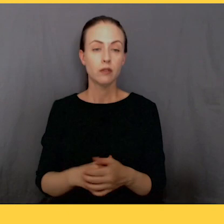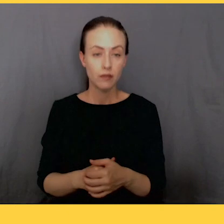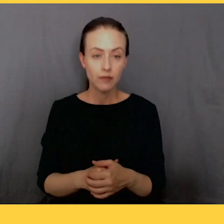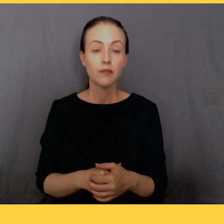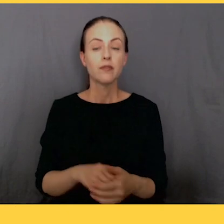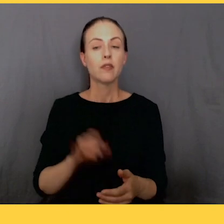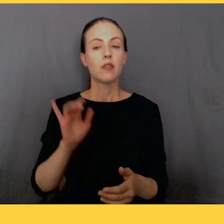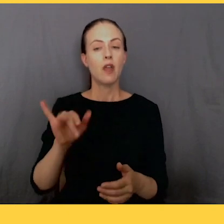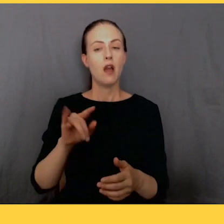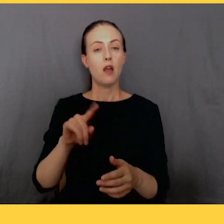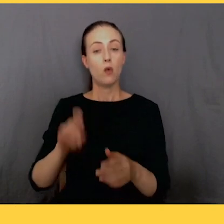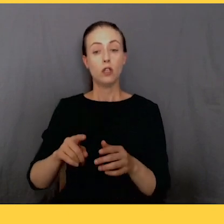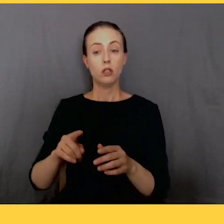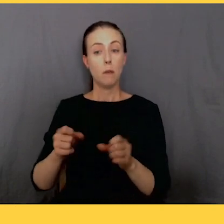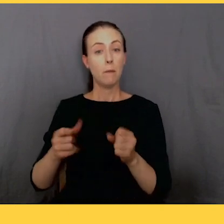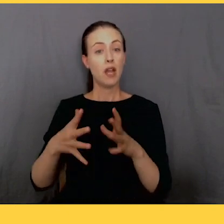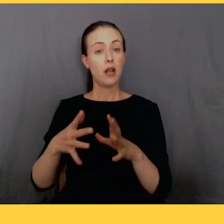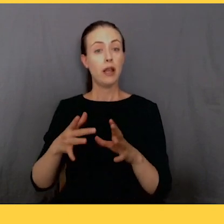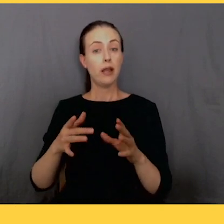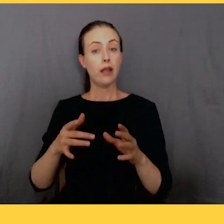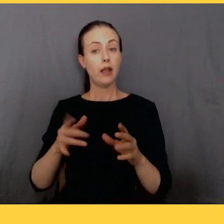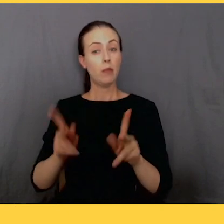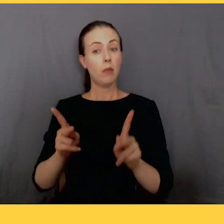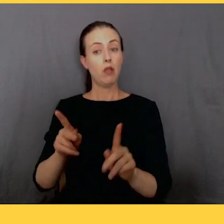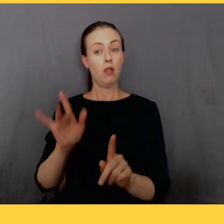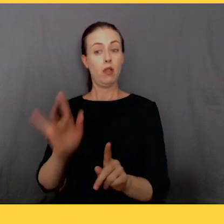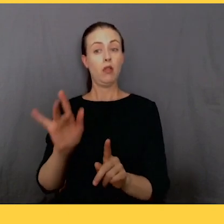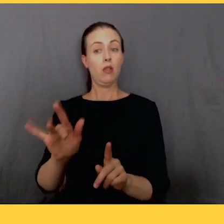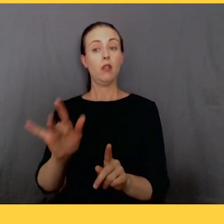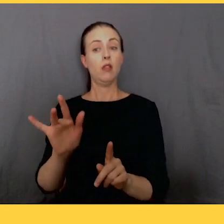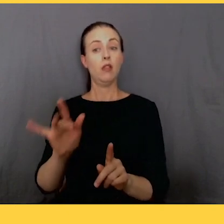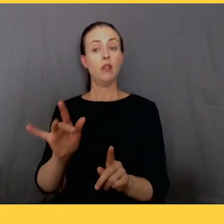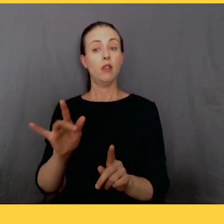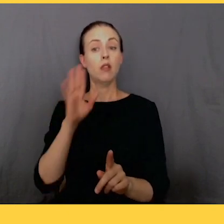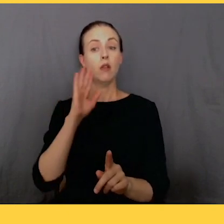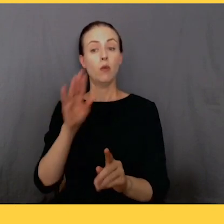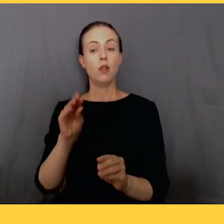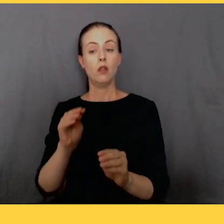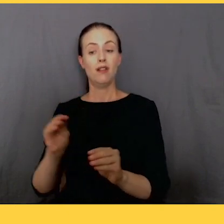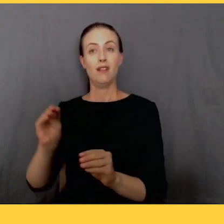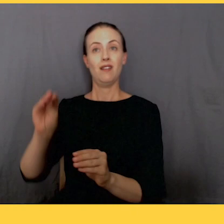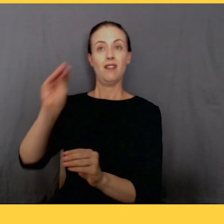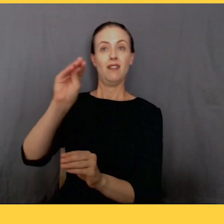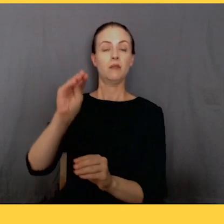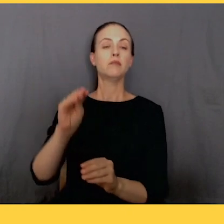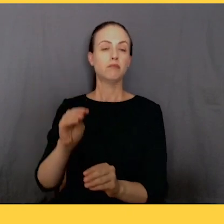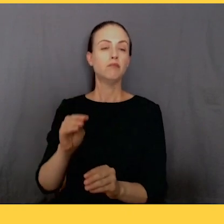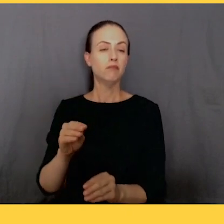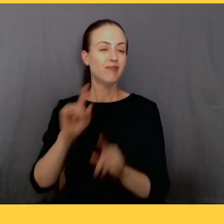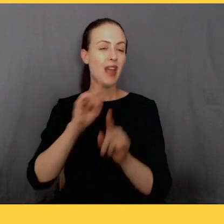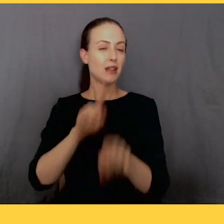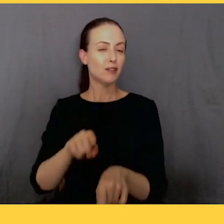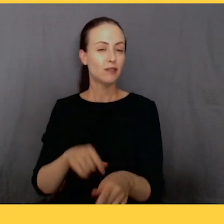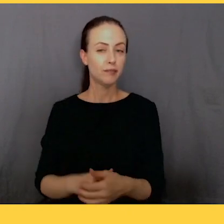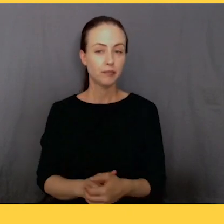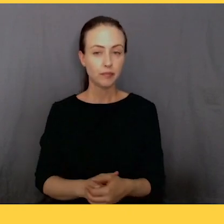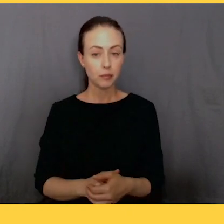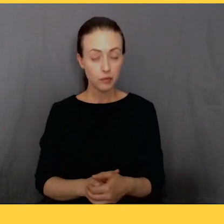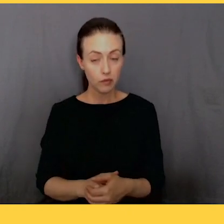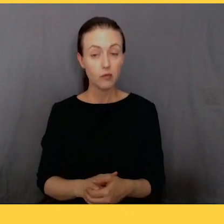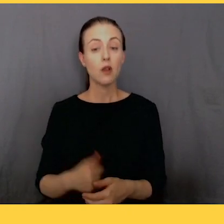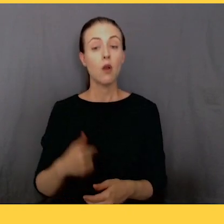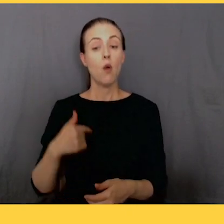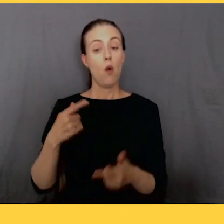and we'll start from there down. At the conclusion of my remarks, we'll move back to Jeremy, and then Jeremy will